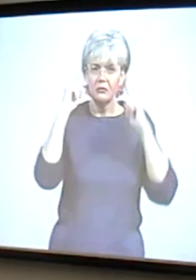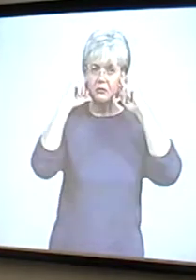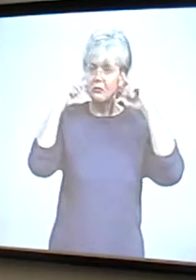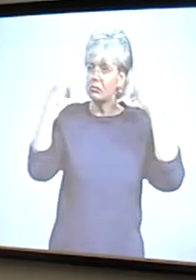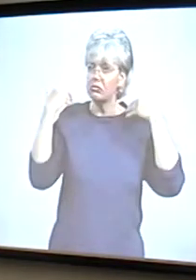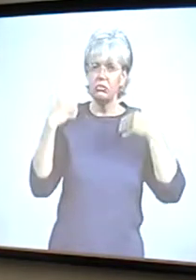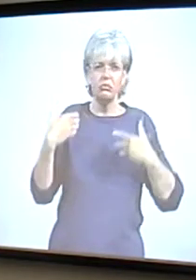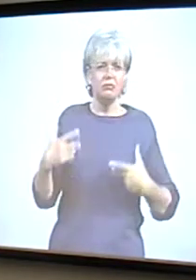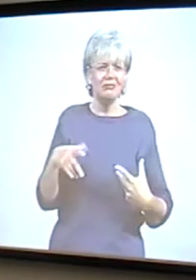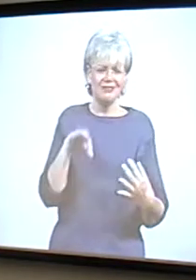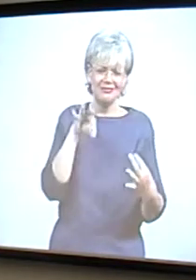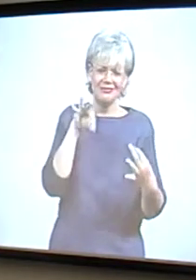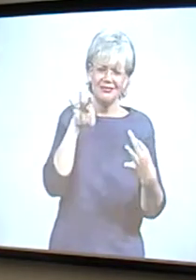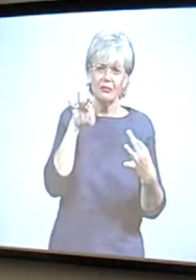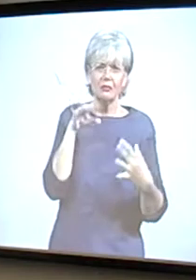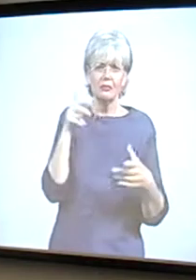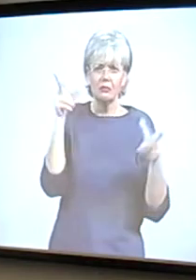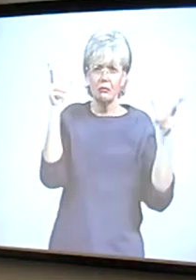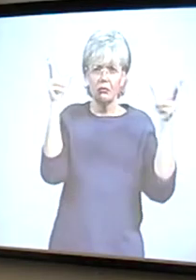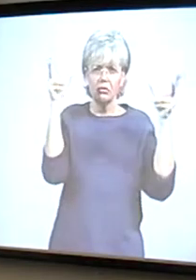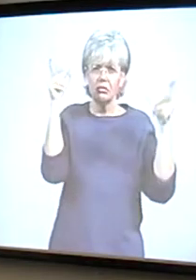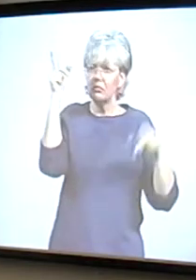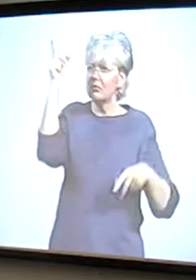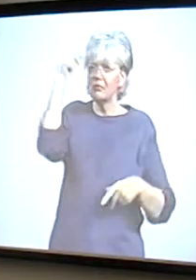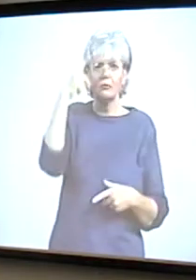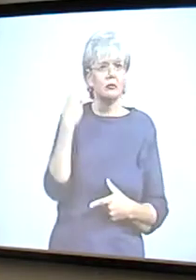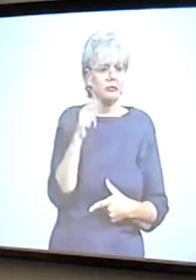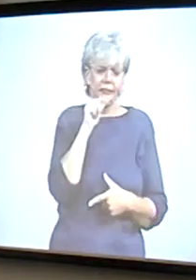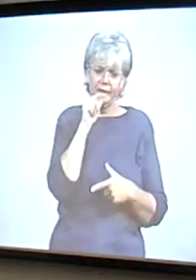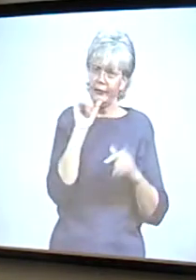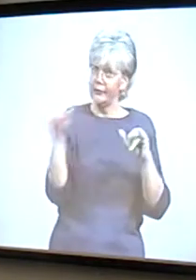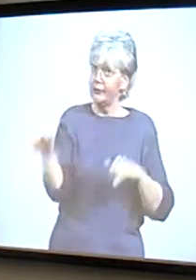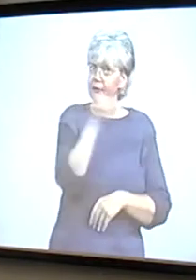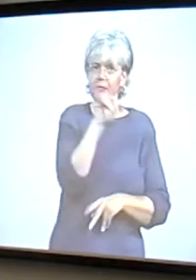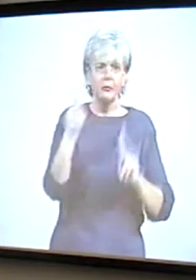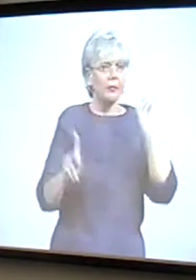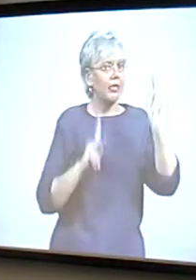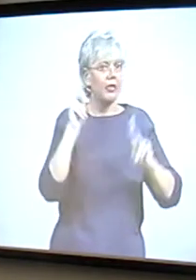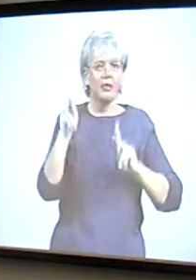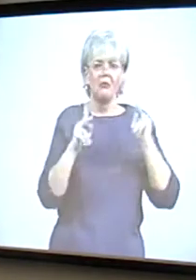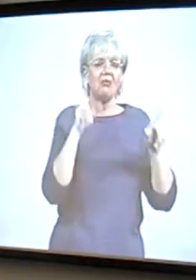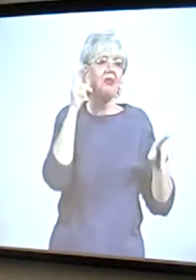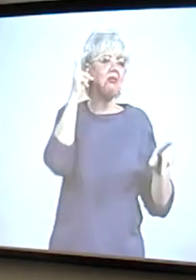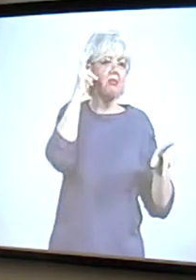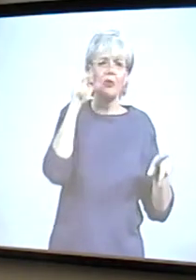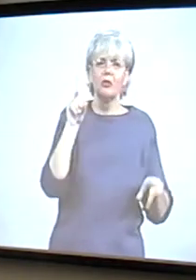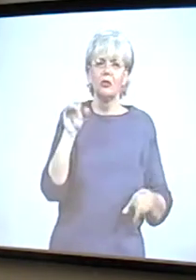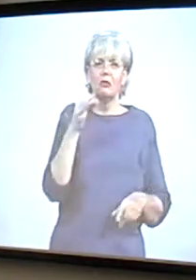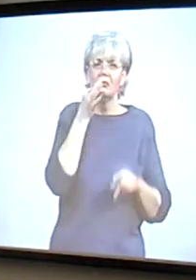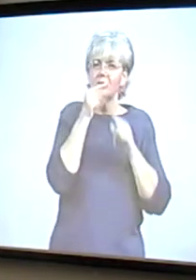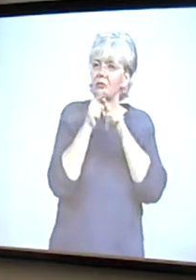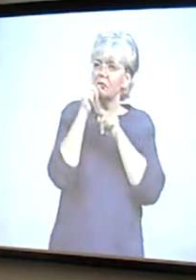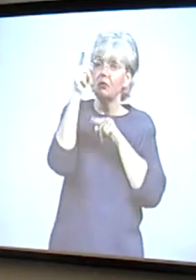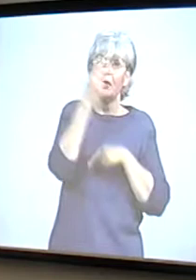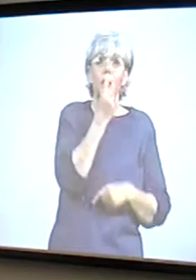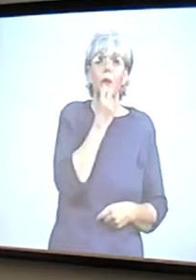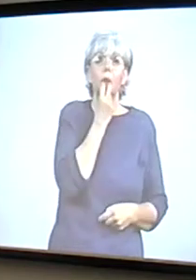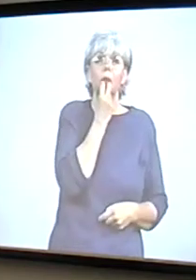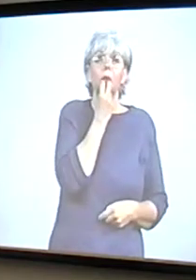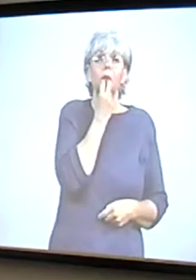Dogs' hearing is just like sonar. They're really good at hearing. They can hear from very far distances. It's not the same as people. Dogs can hear much further.